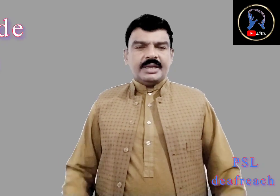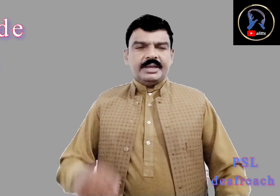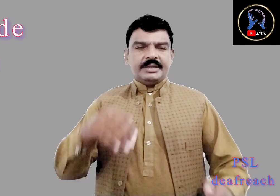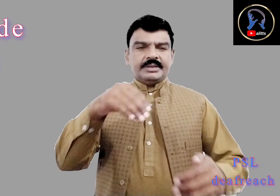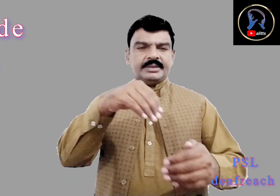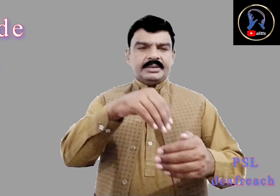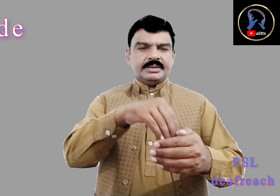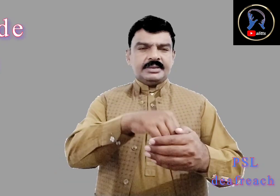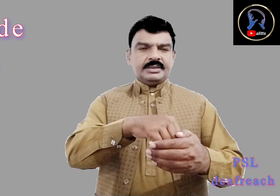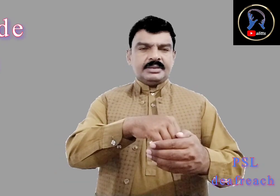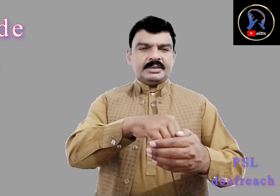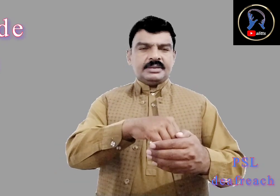inside